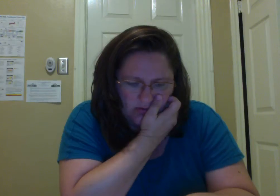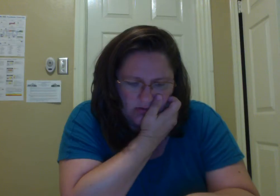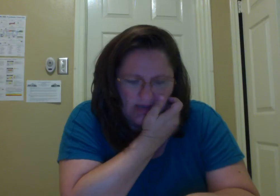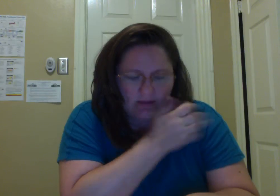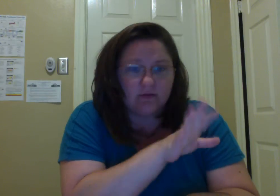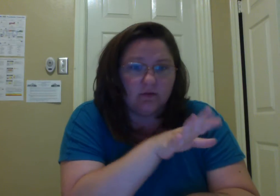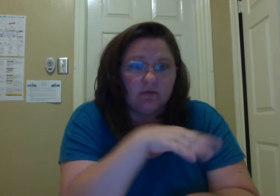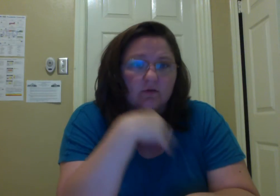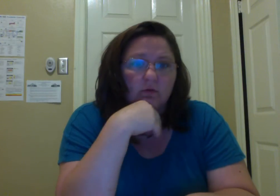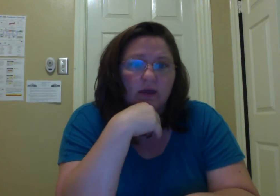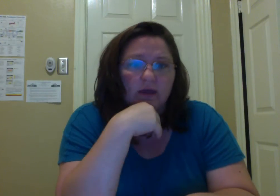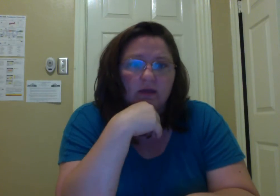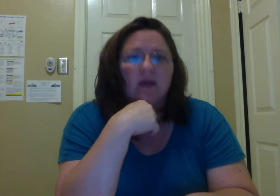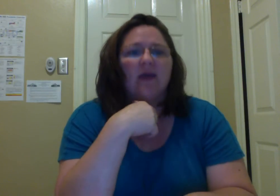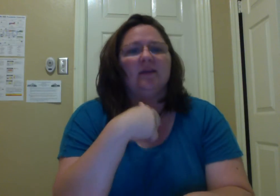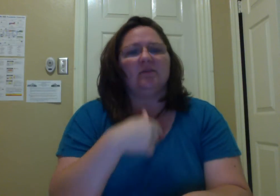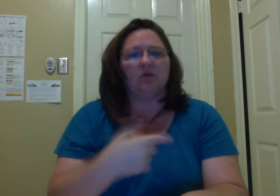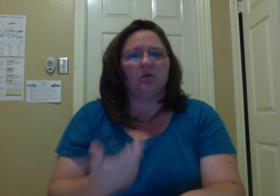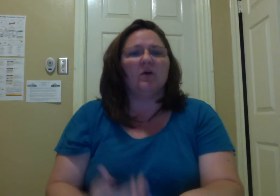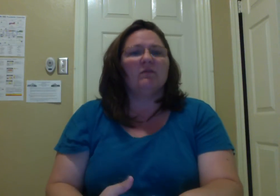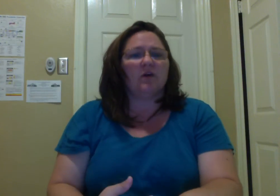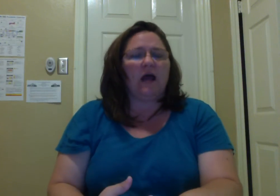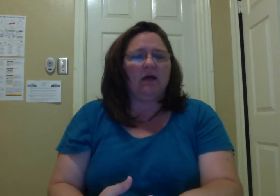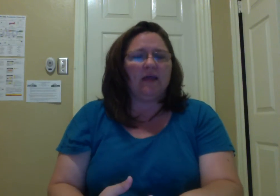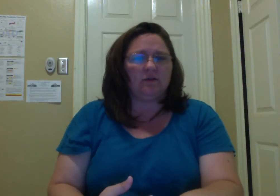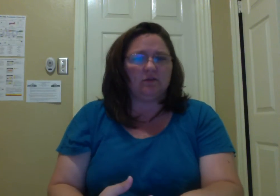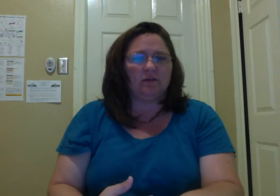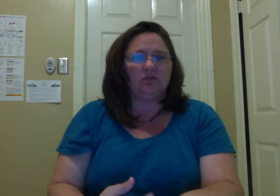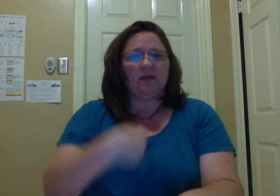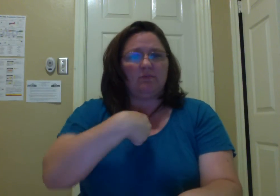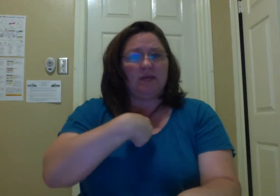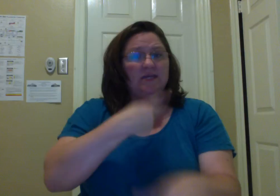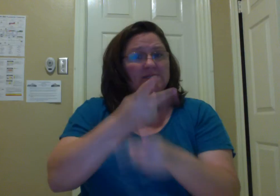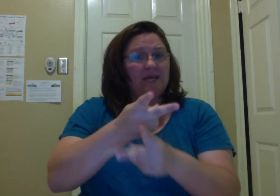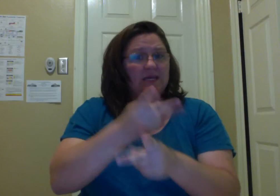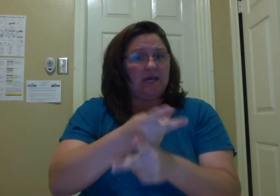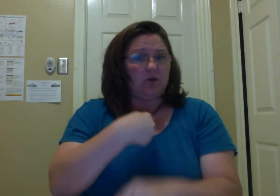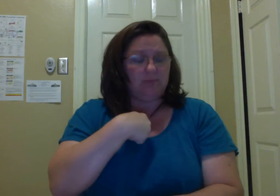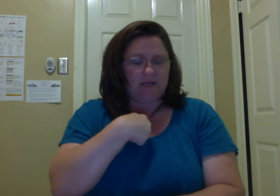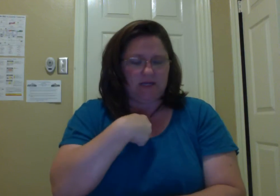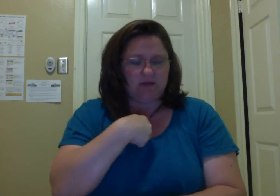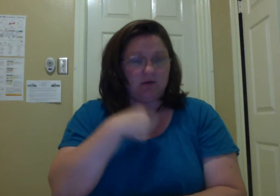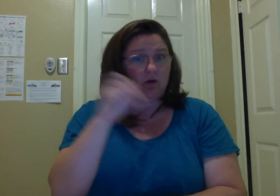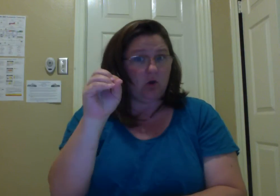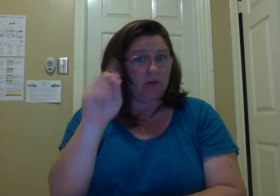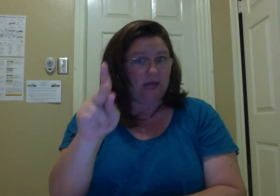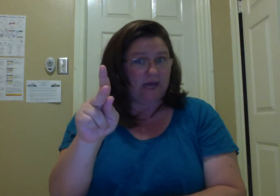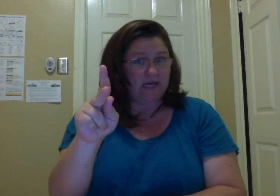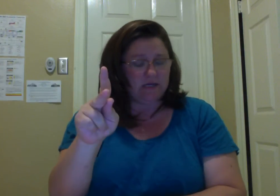I'll handle this, okay. And so for I'll handle this, you say me, take care of me, okay?